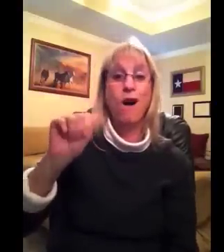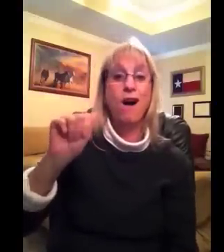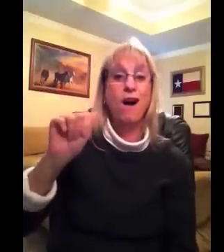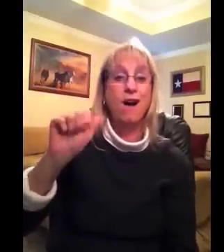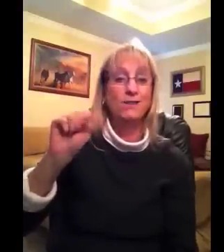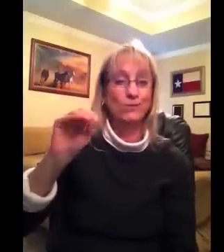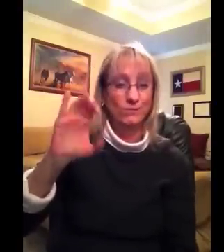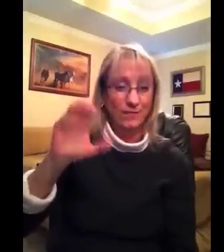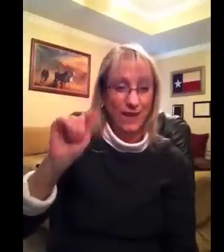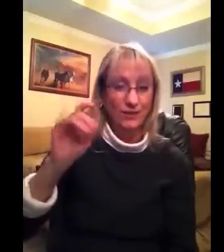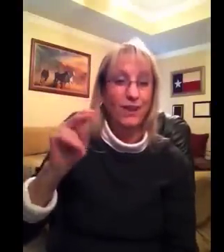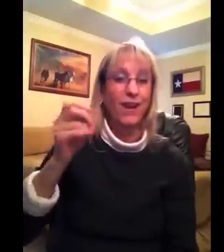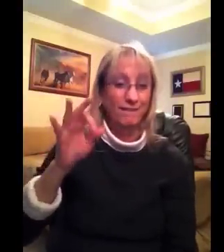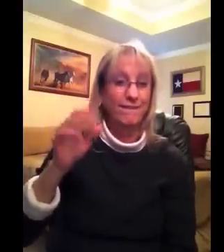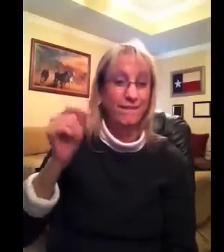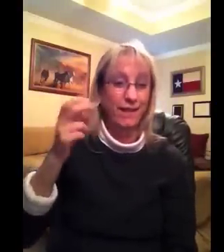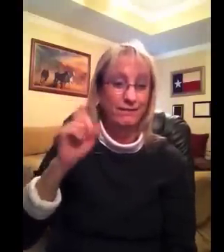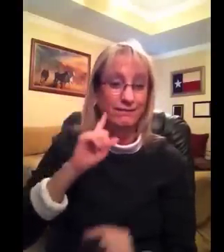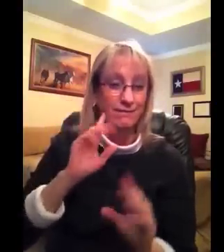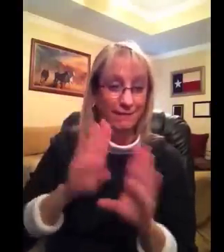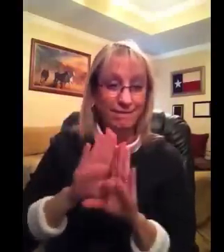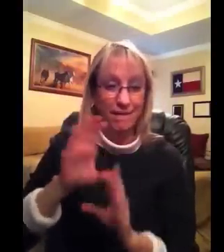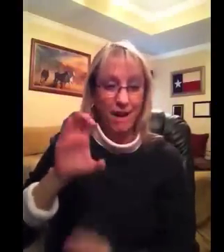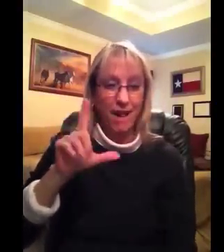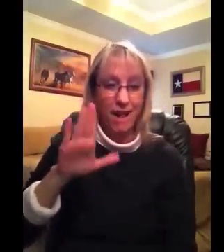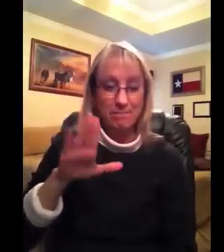of the Deaf Club,